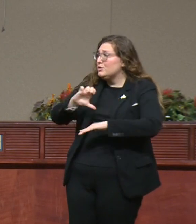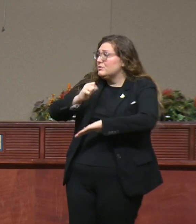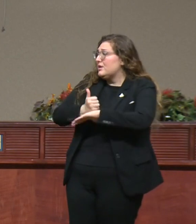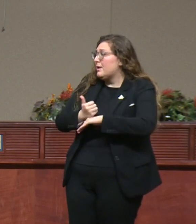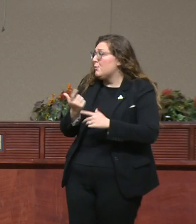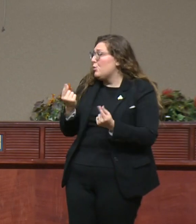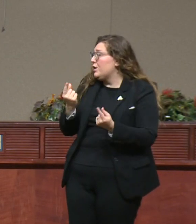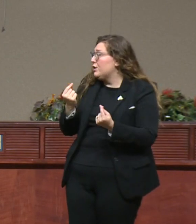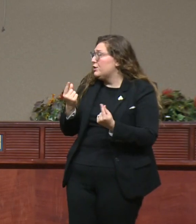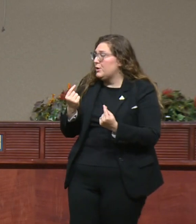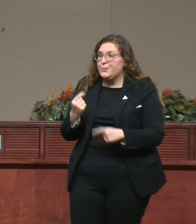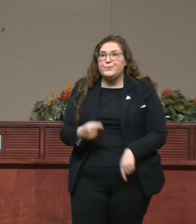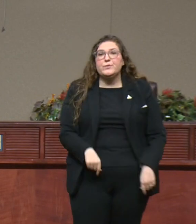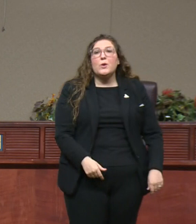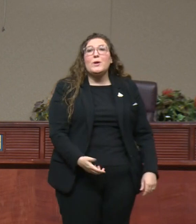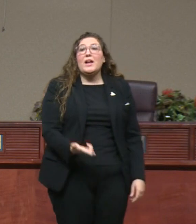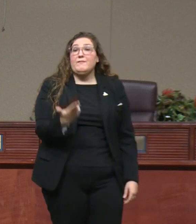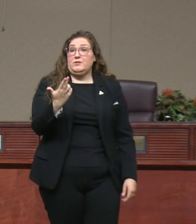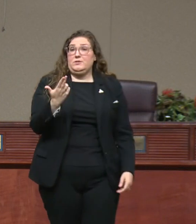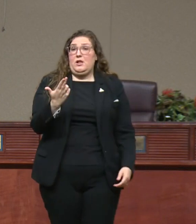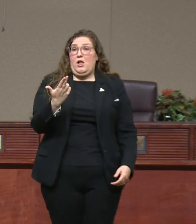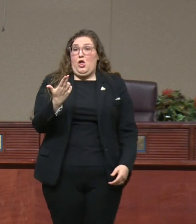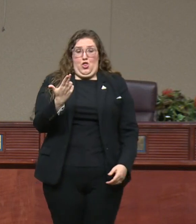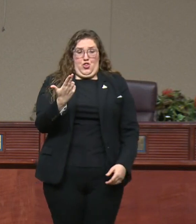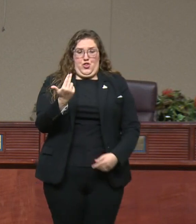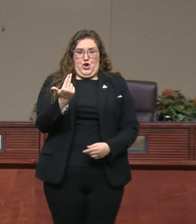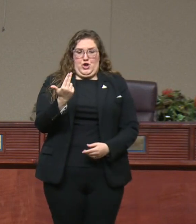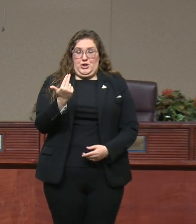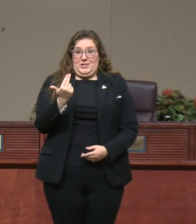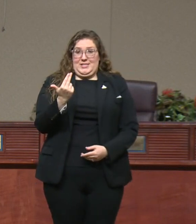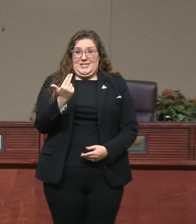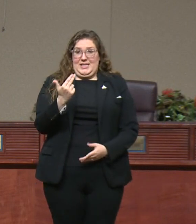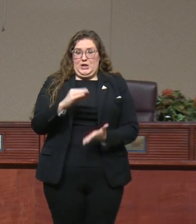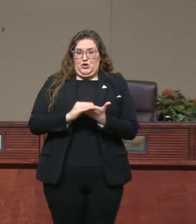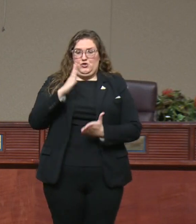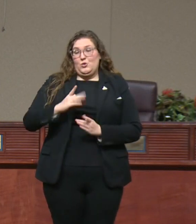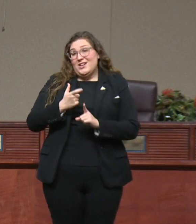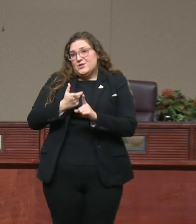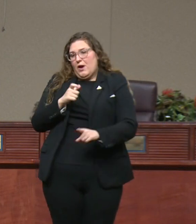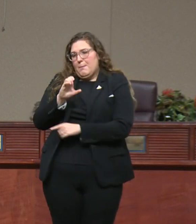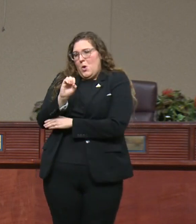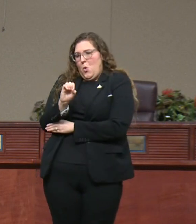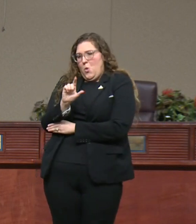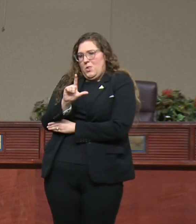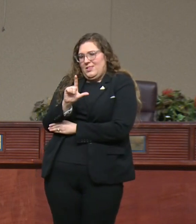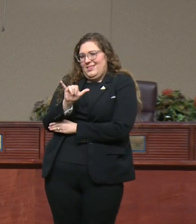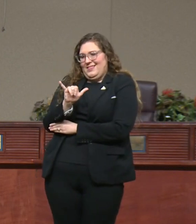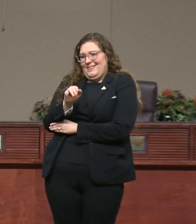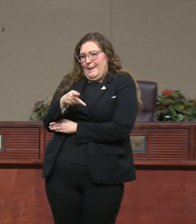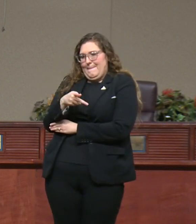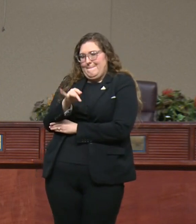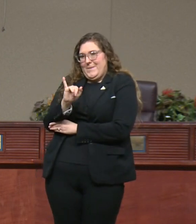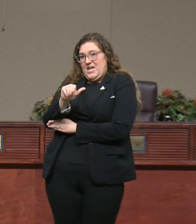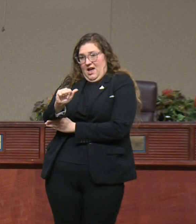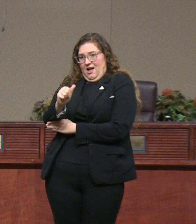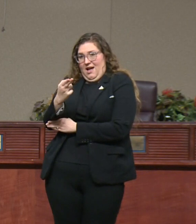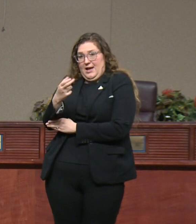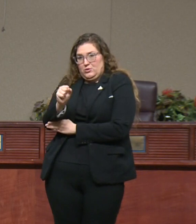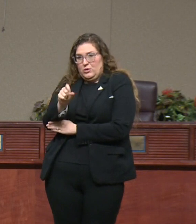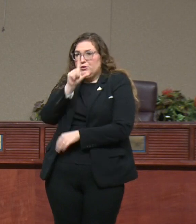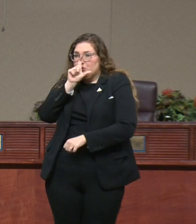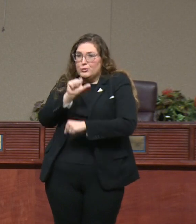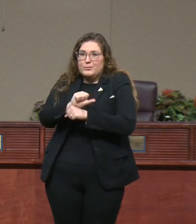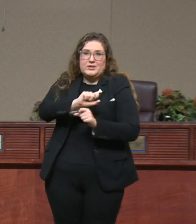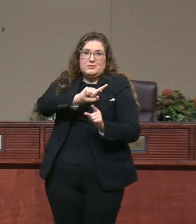13 kids that we know that attended the party from Olympia High School. The party could be larger than